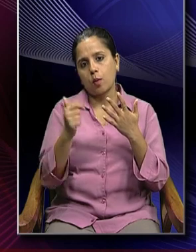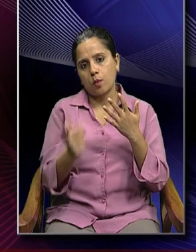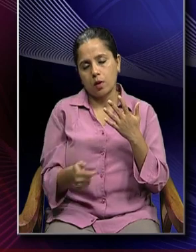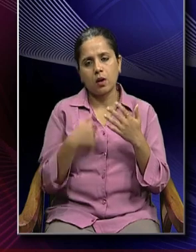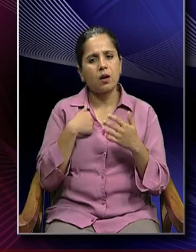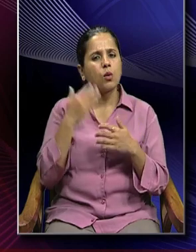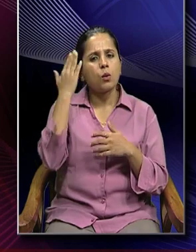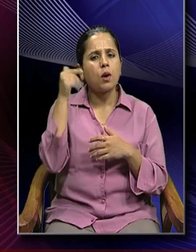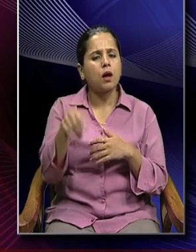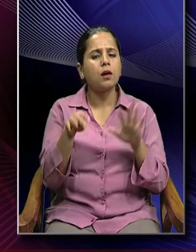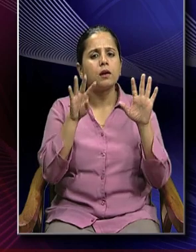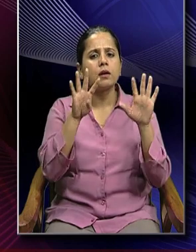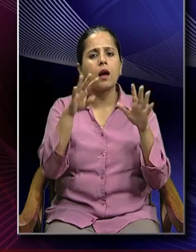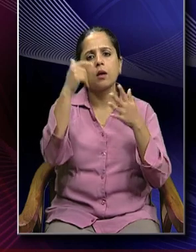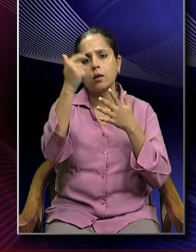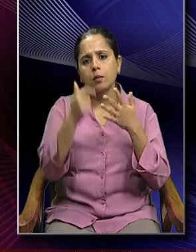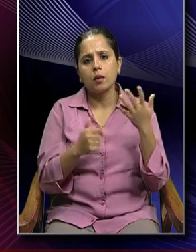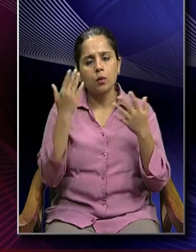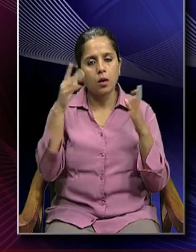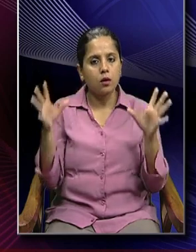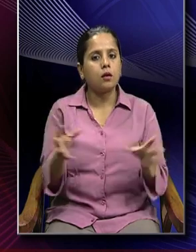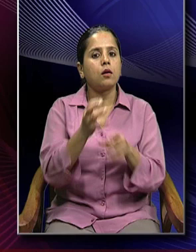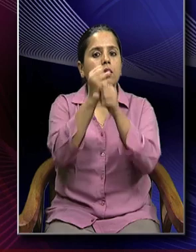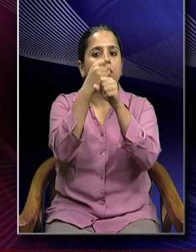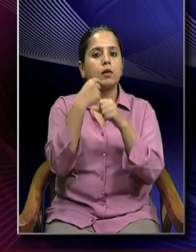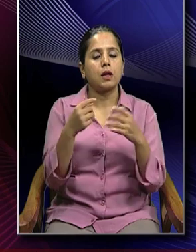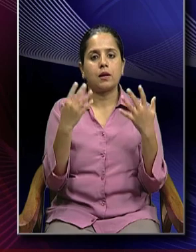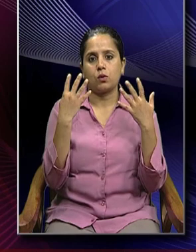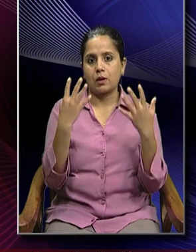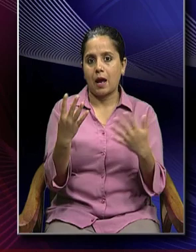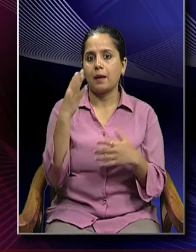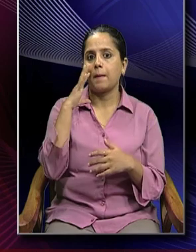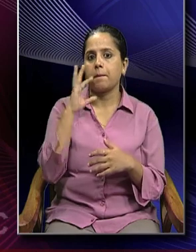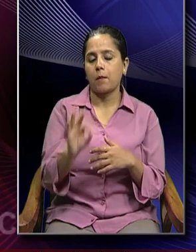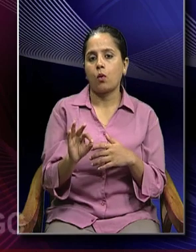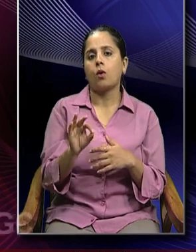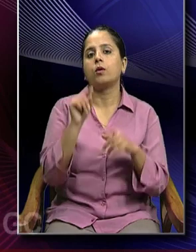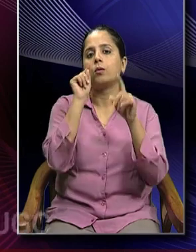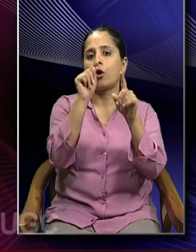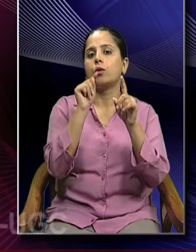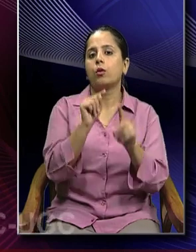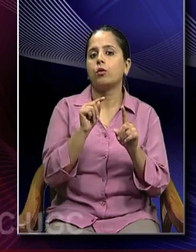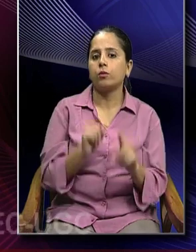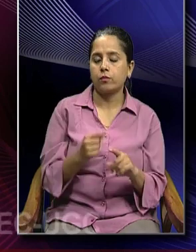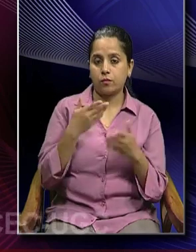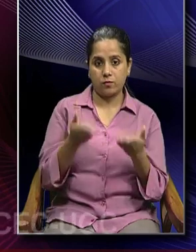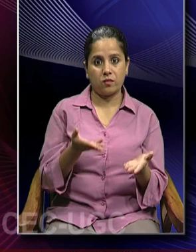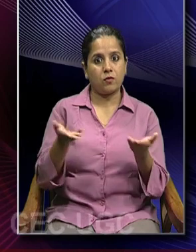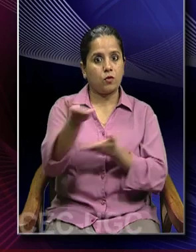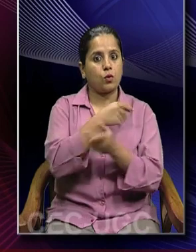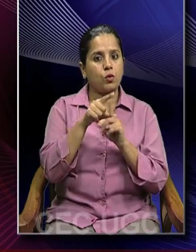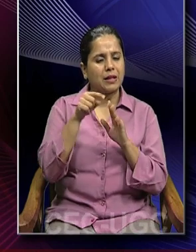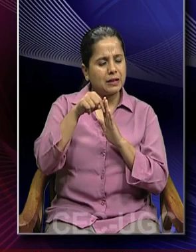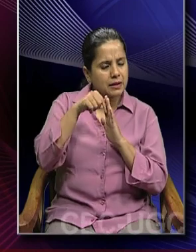do we call it 9 points approach? Because it comprises of 9 significant points, and here we conduct the